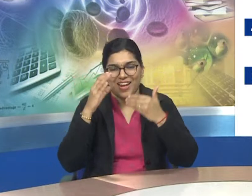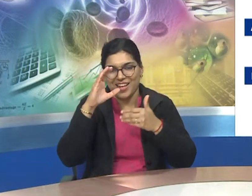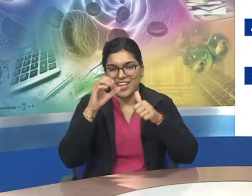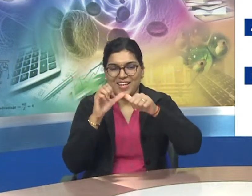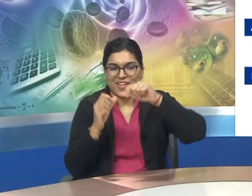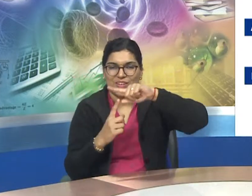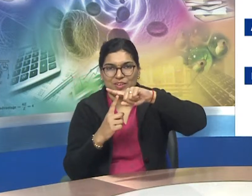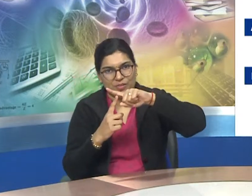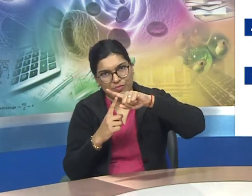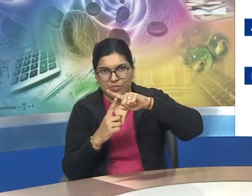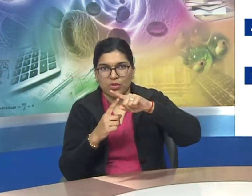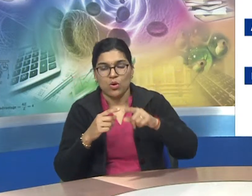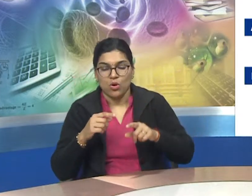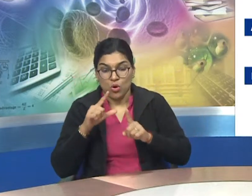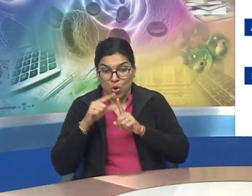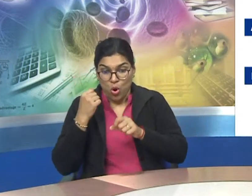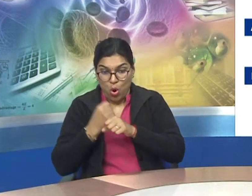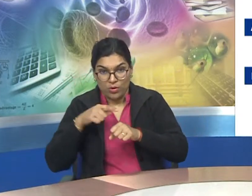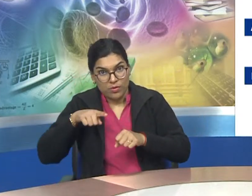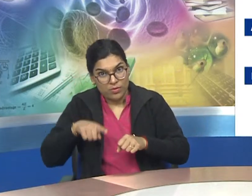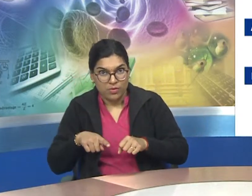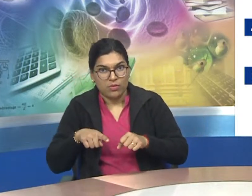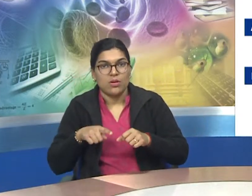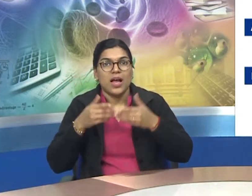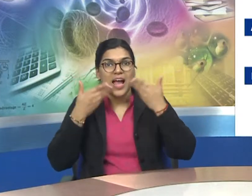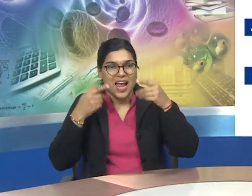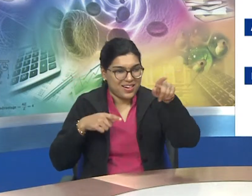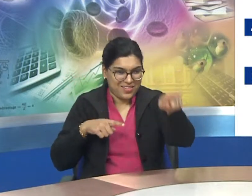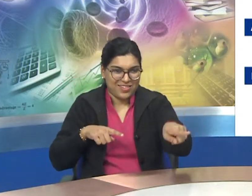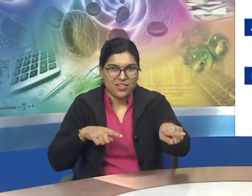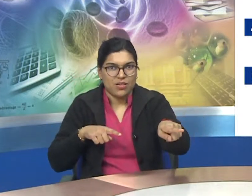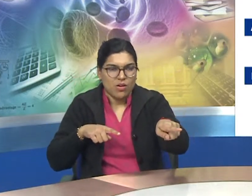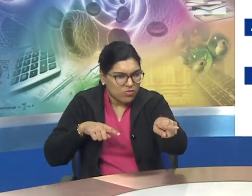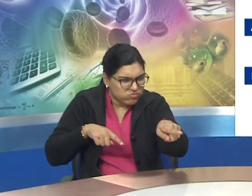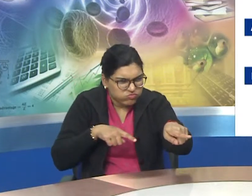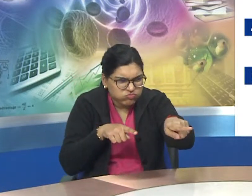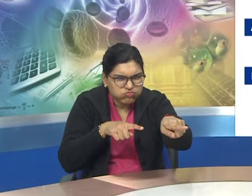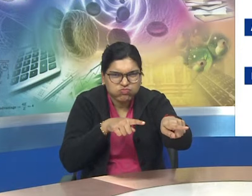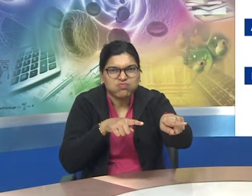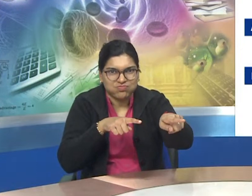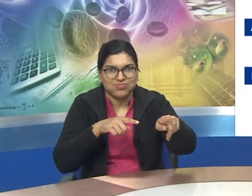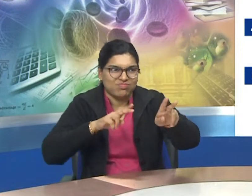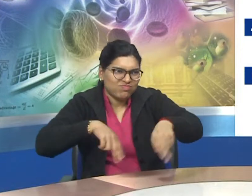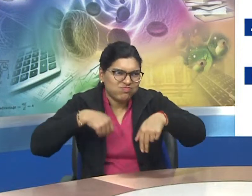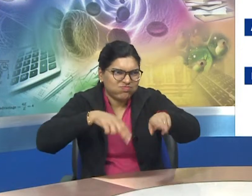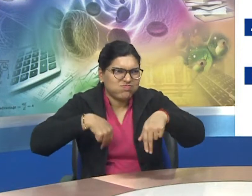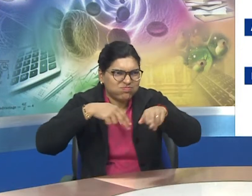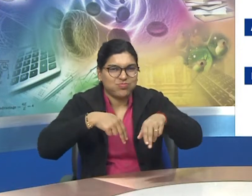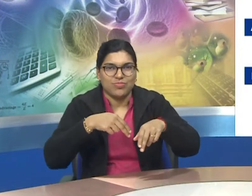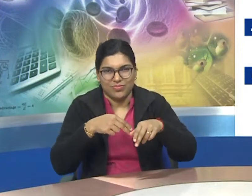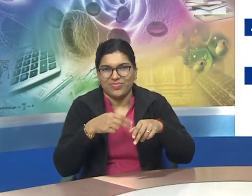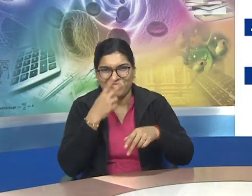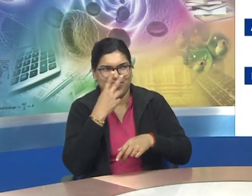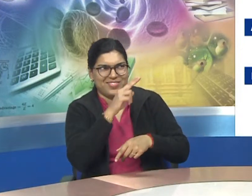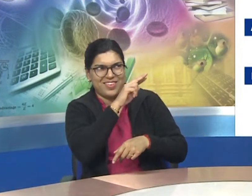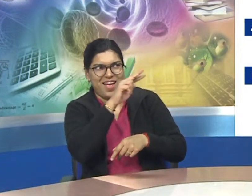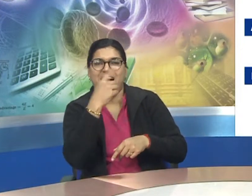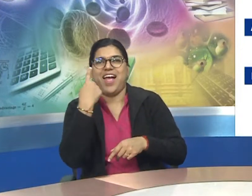and the cat is the object, the dog is the subject, and verb